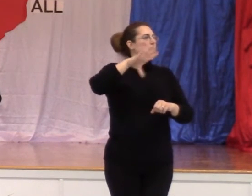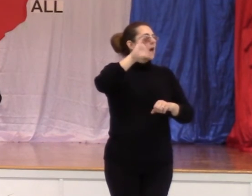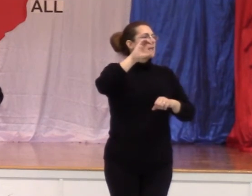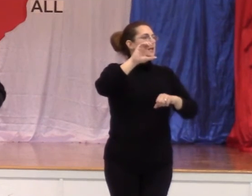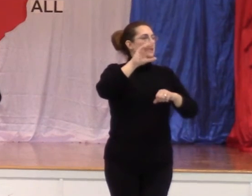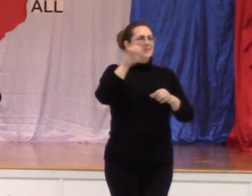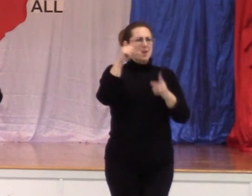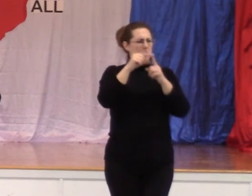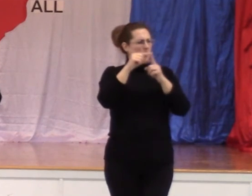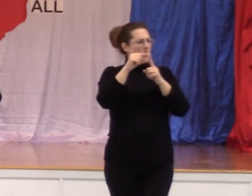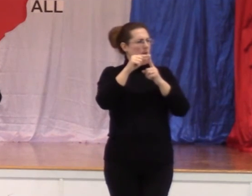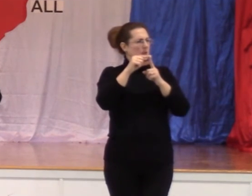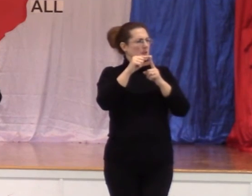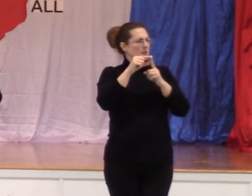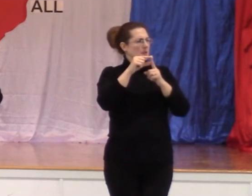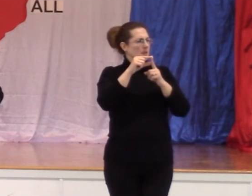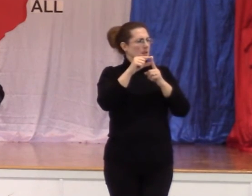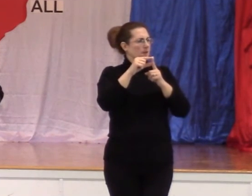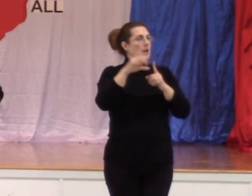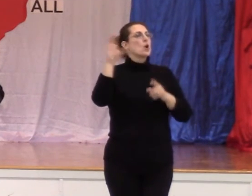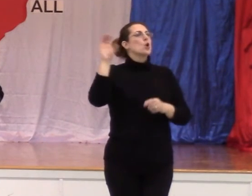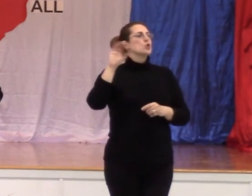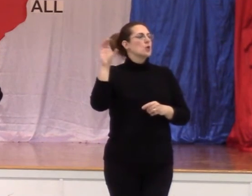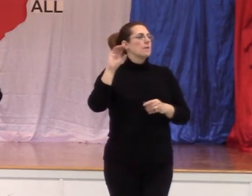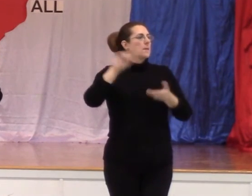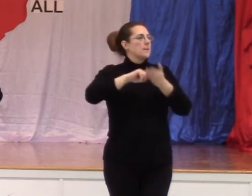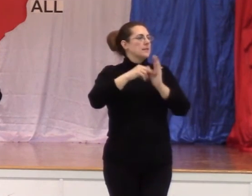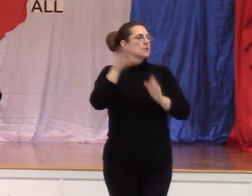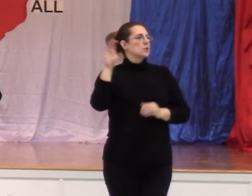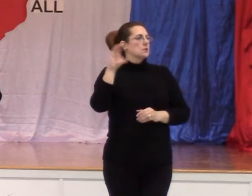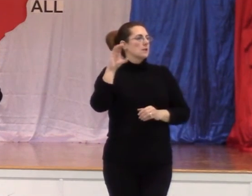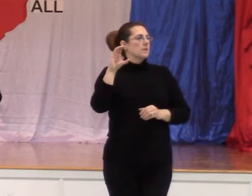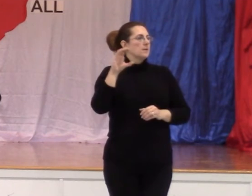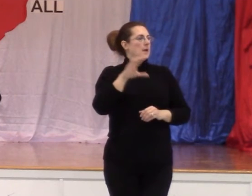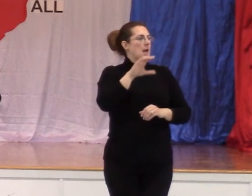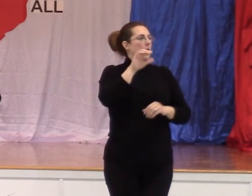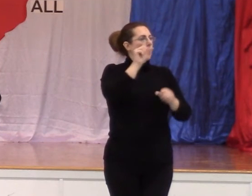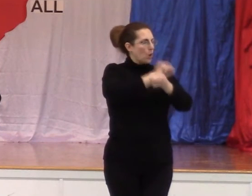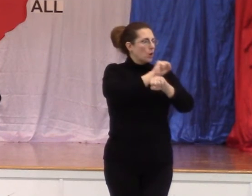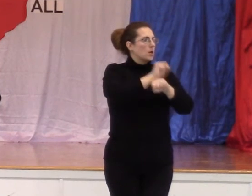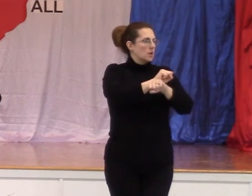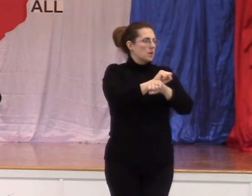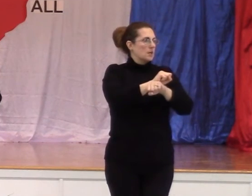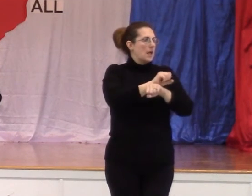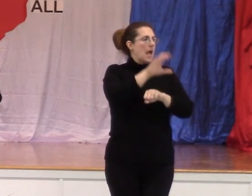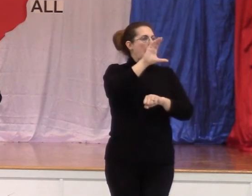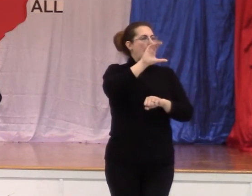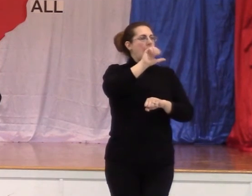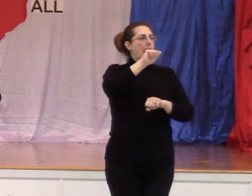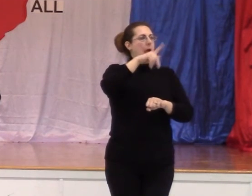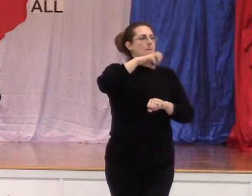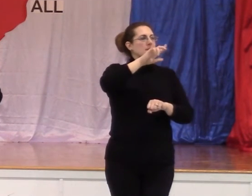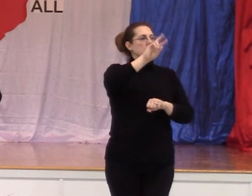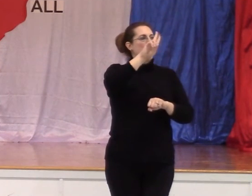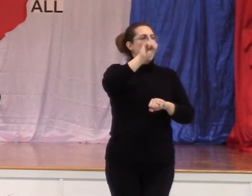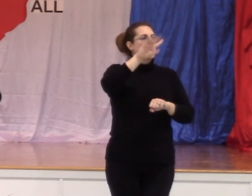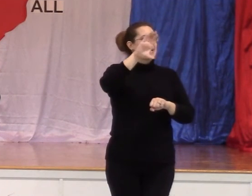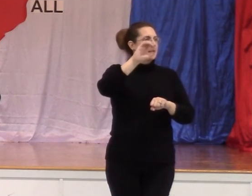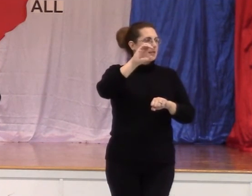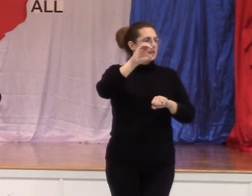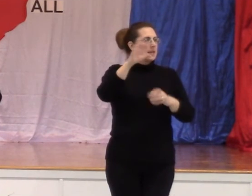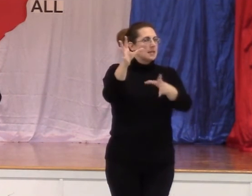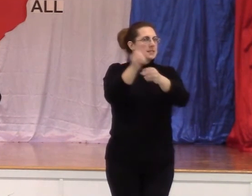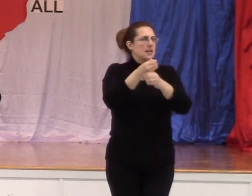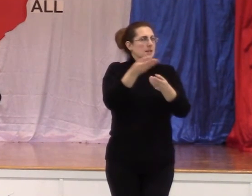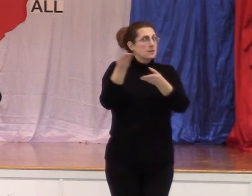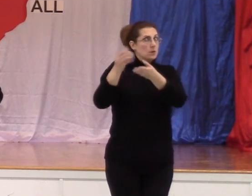word apostolic is a conservative word. It takes what has been given and passes